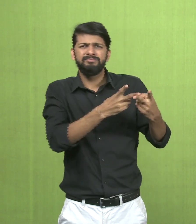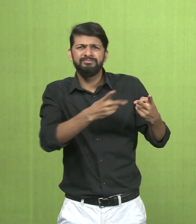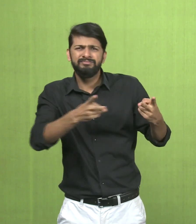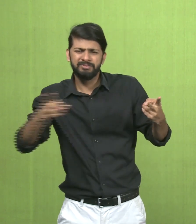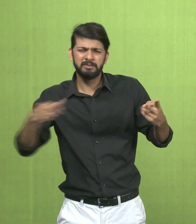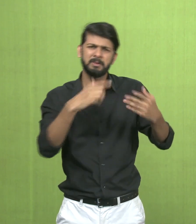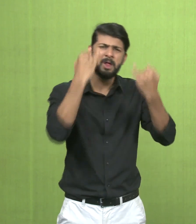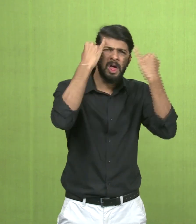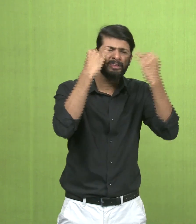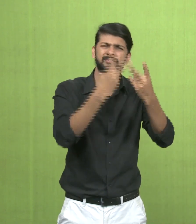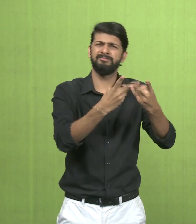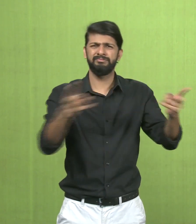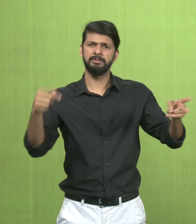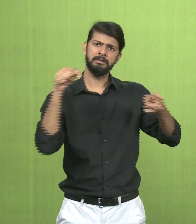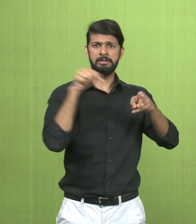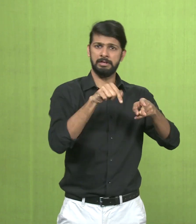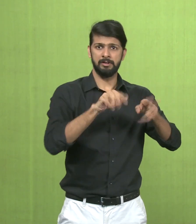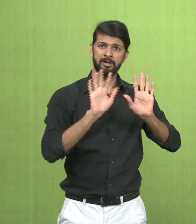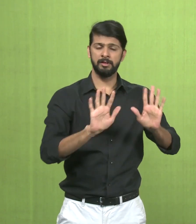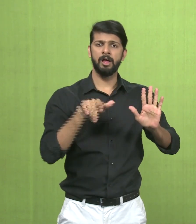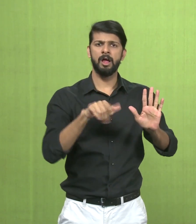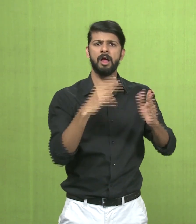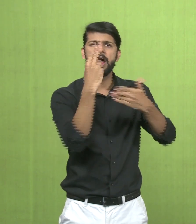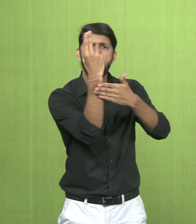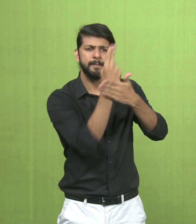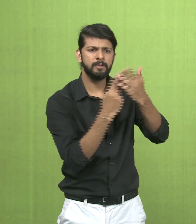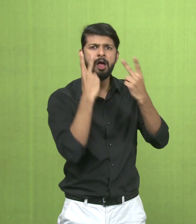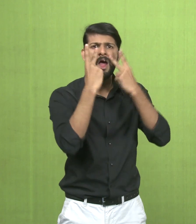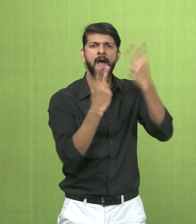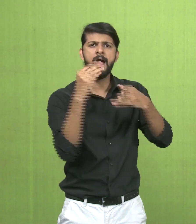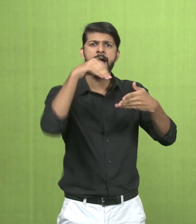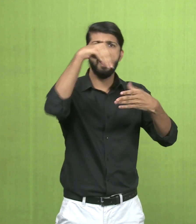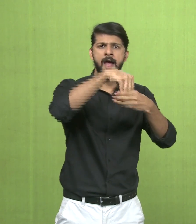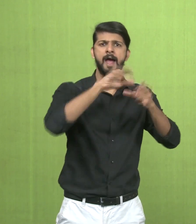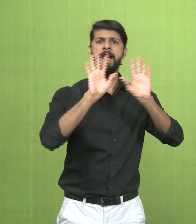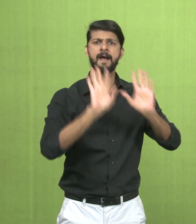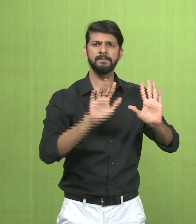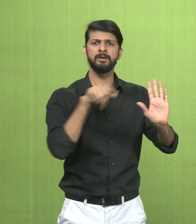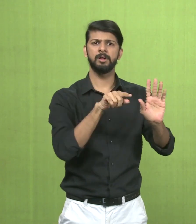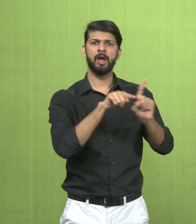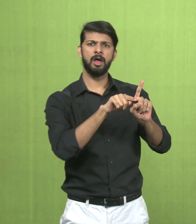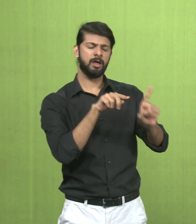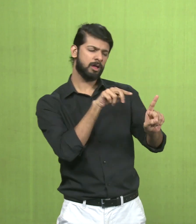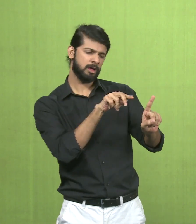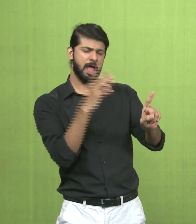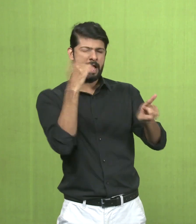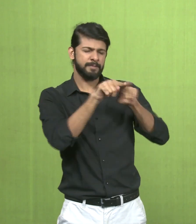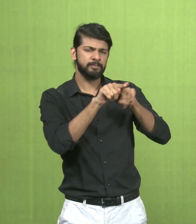In art and craft, we use many different materials, and the